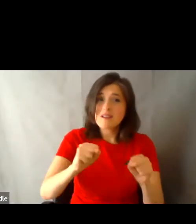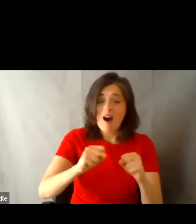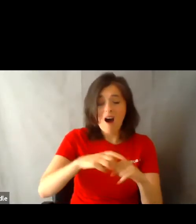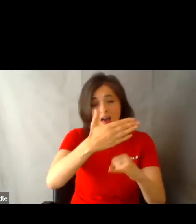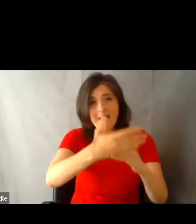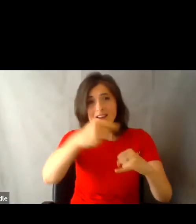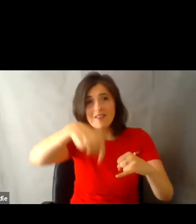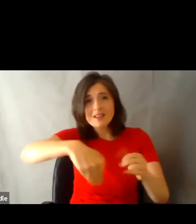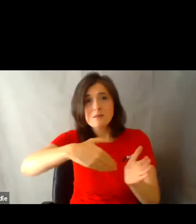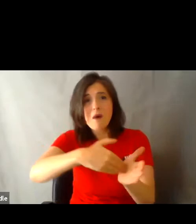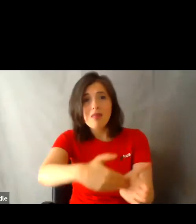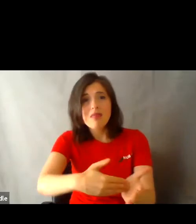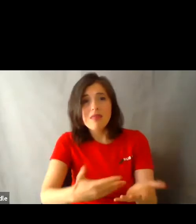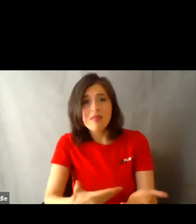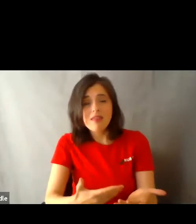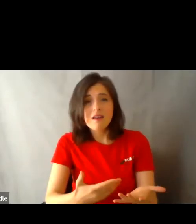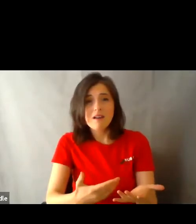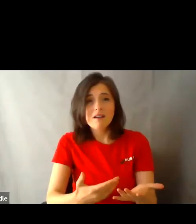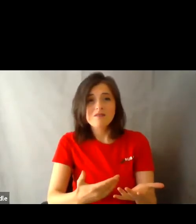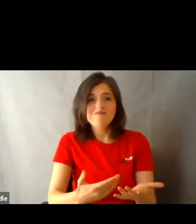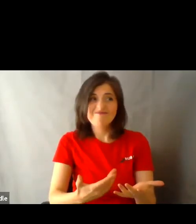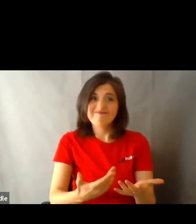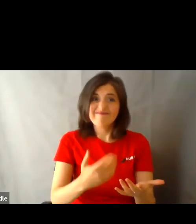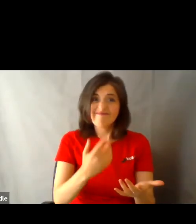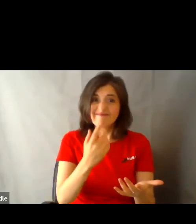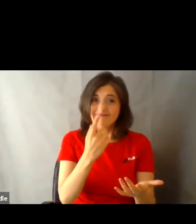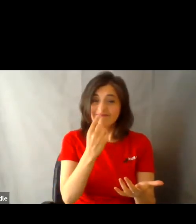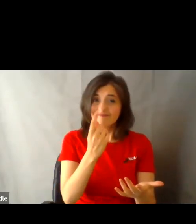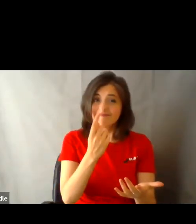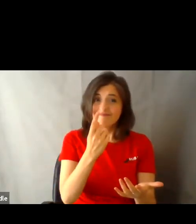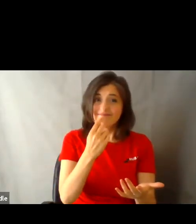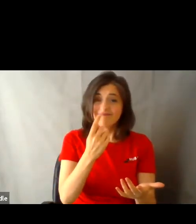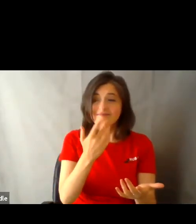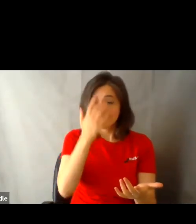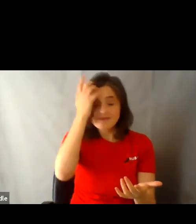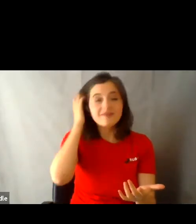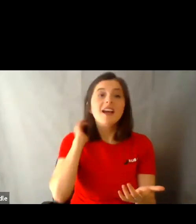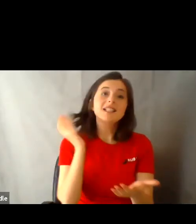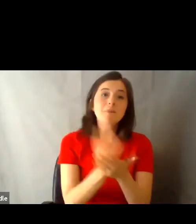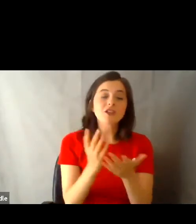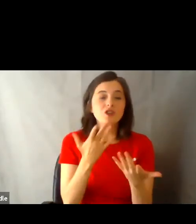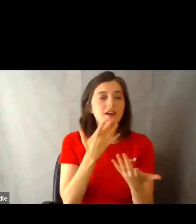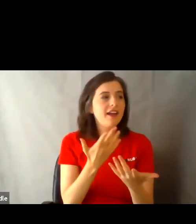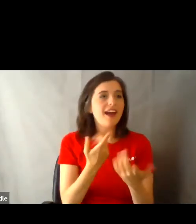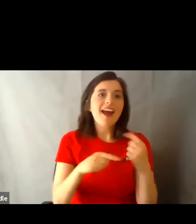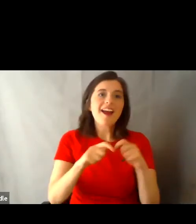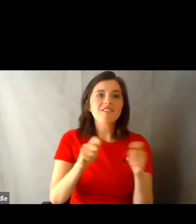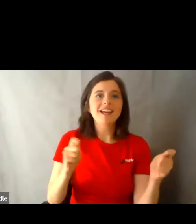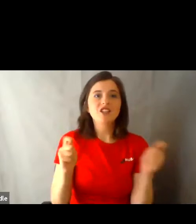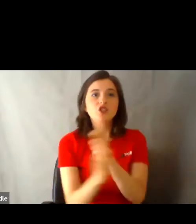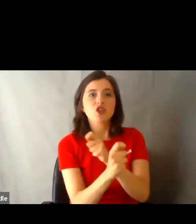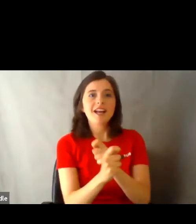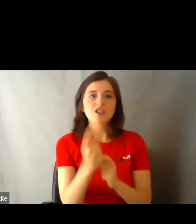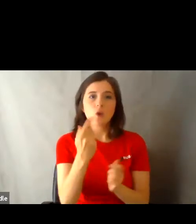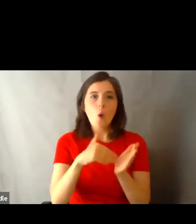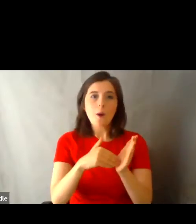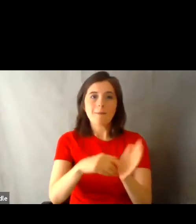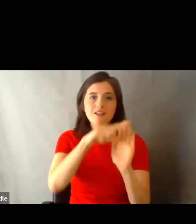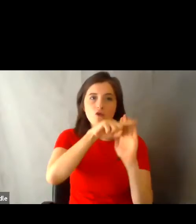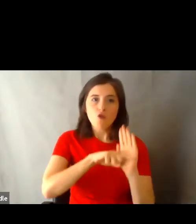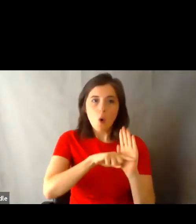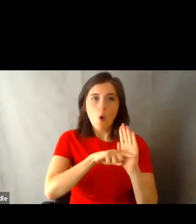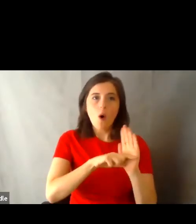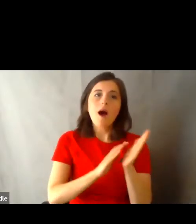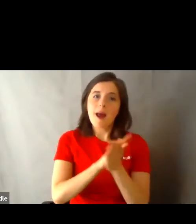month, and certainly if they push forward with this change to the 1 metre rule, it won't be long before they're trying to get people back in the